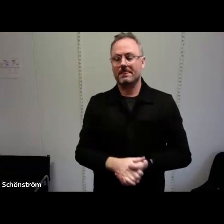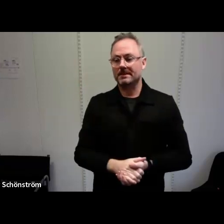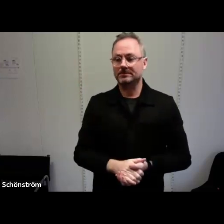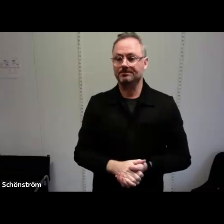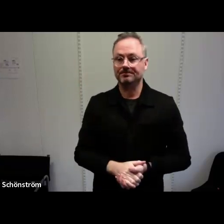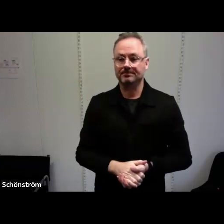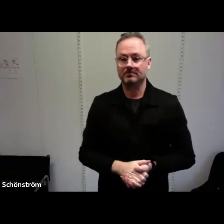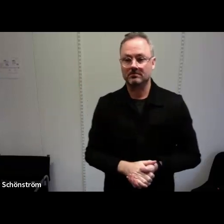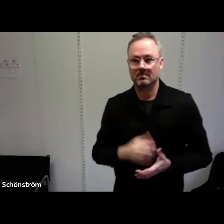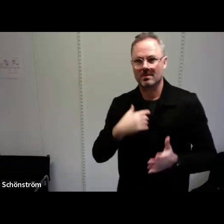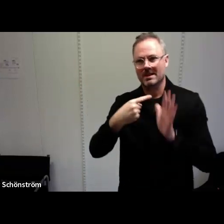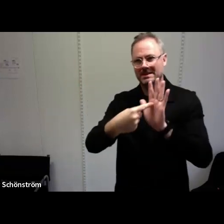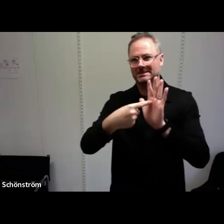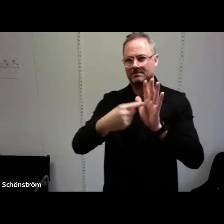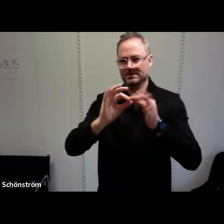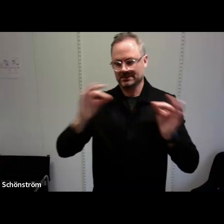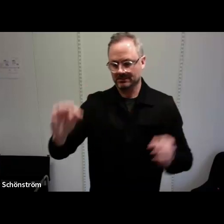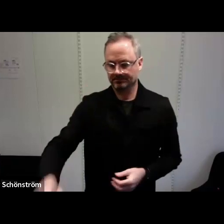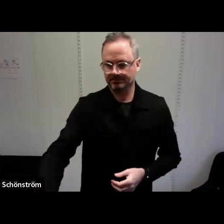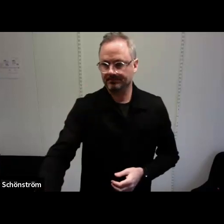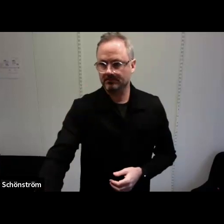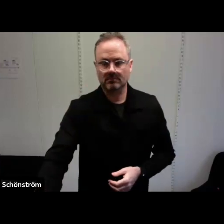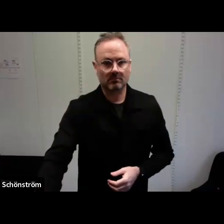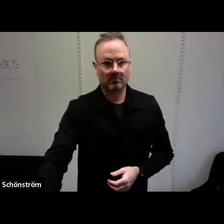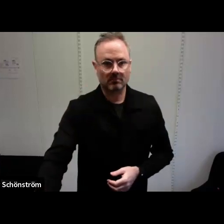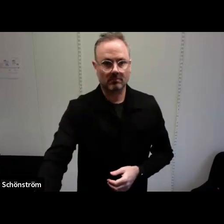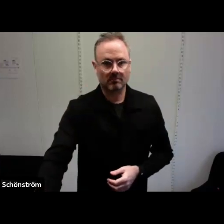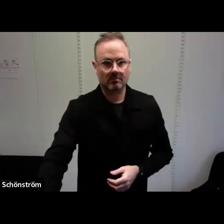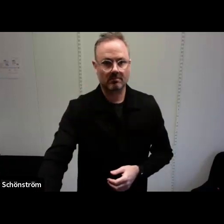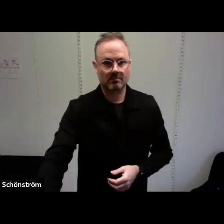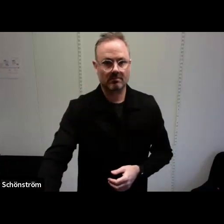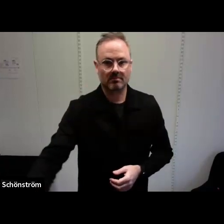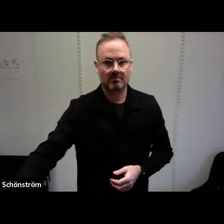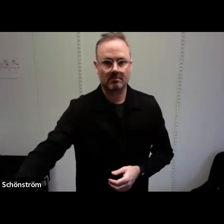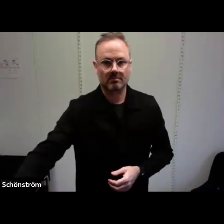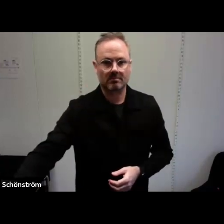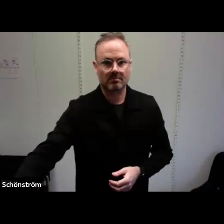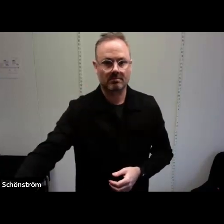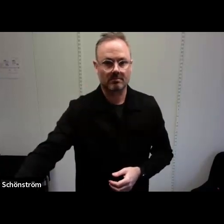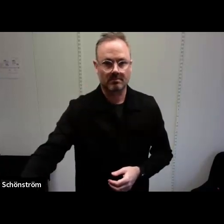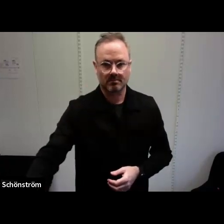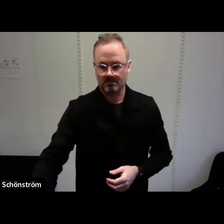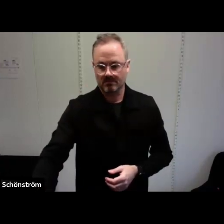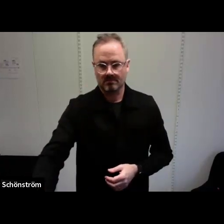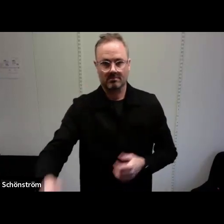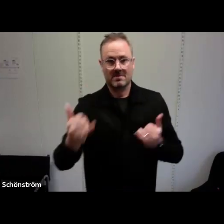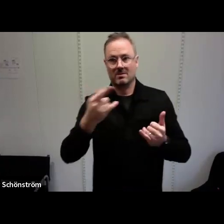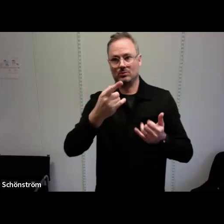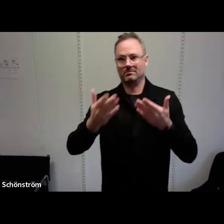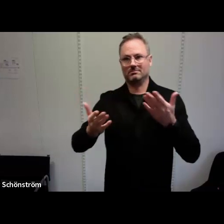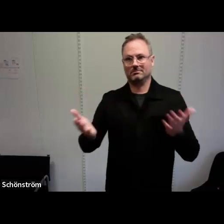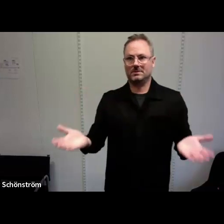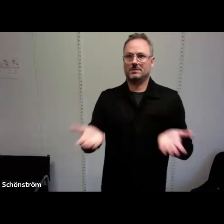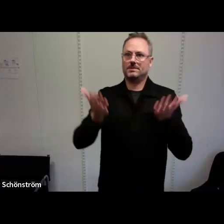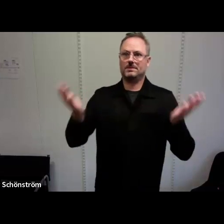error, any error at all, they were rated 0. If it was spot on, then they were given a 1 score. So it was either a binary score of